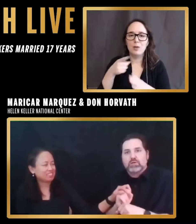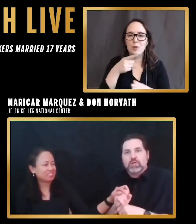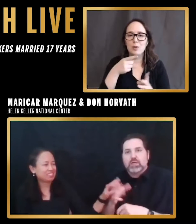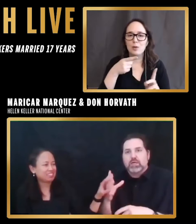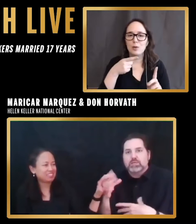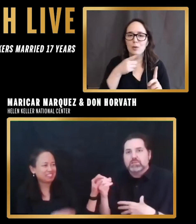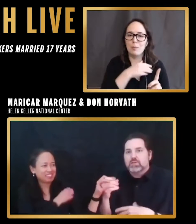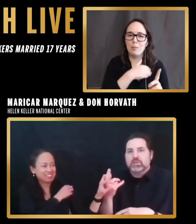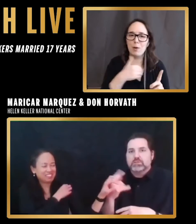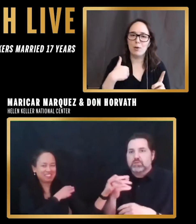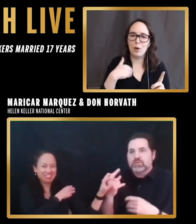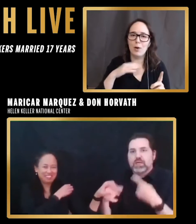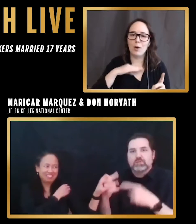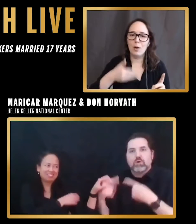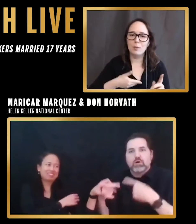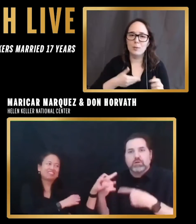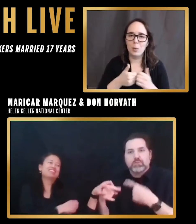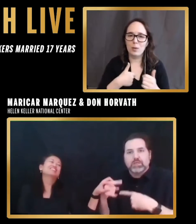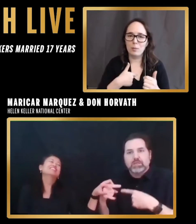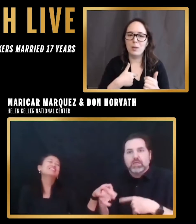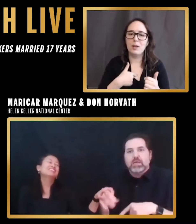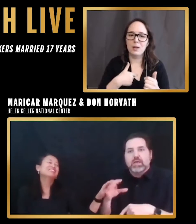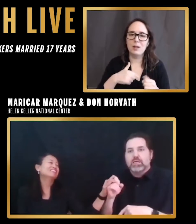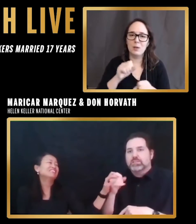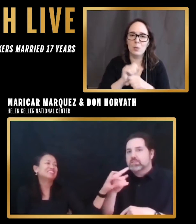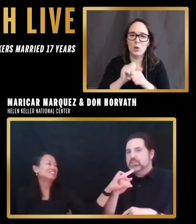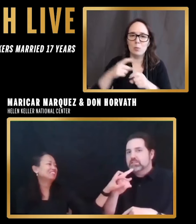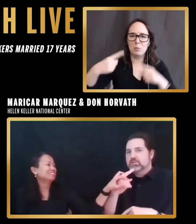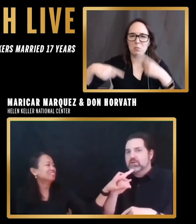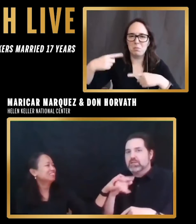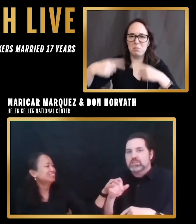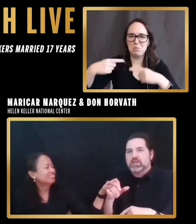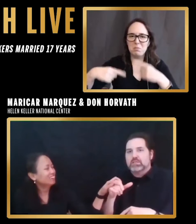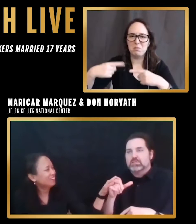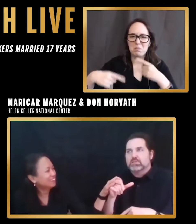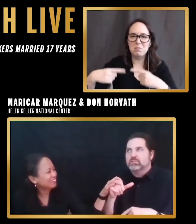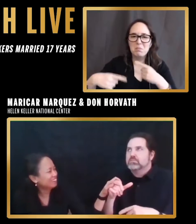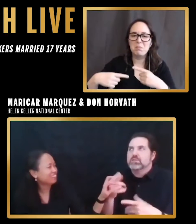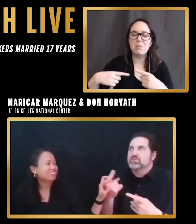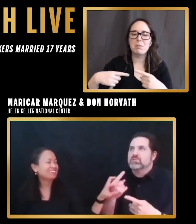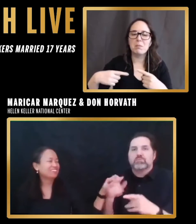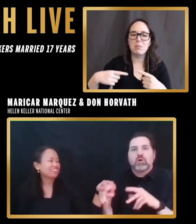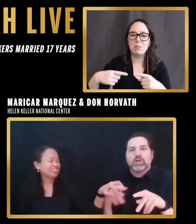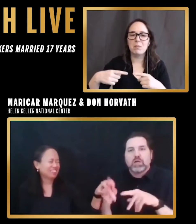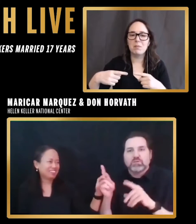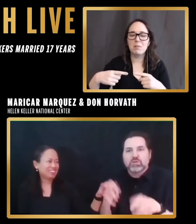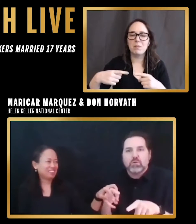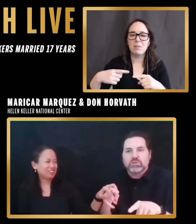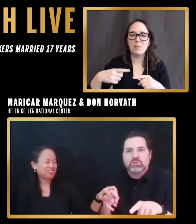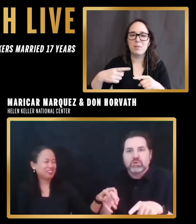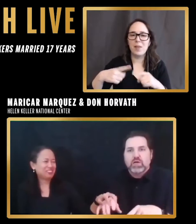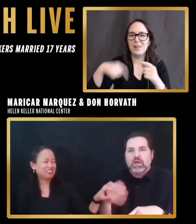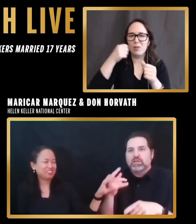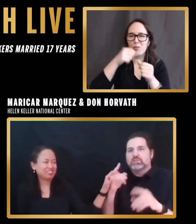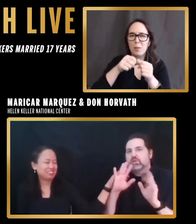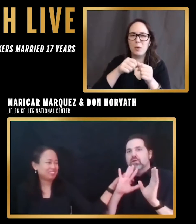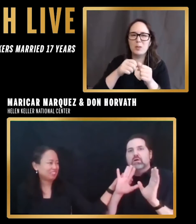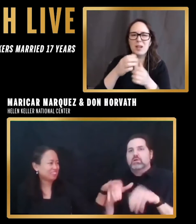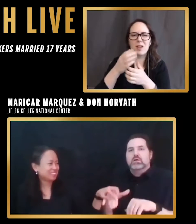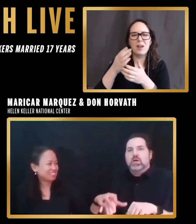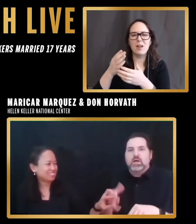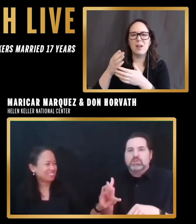work, and, we got into argument, and she, it was some party I was going to, and I